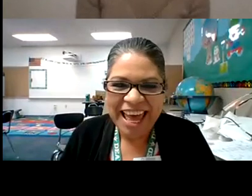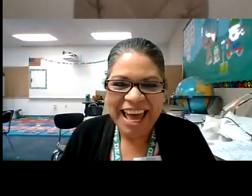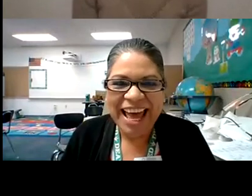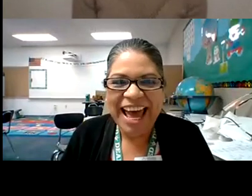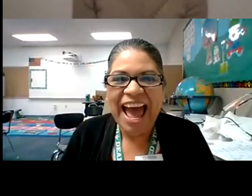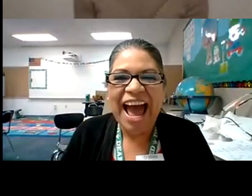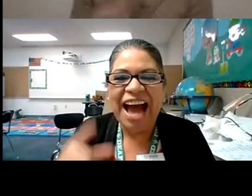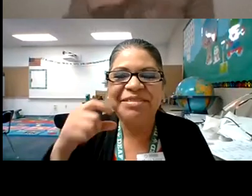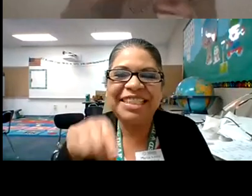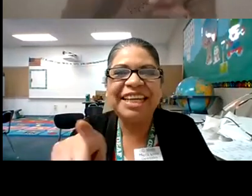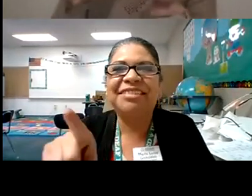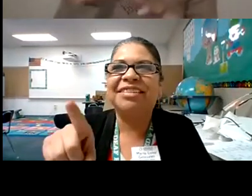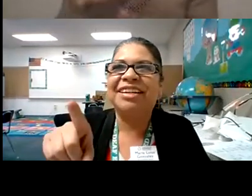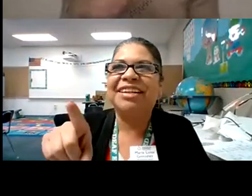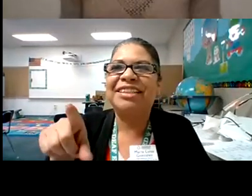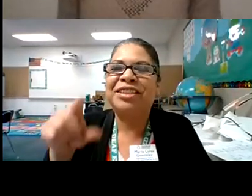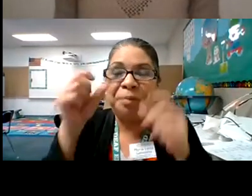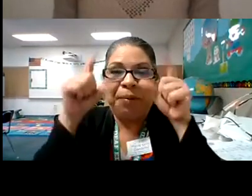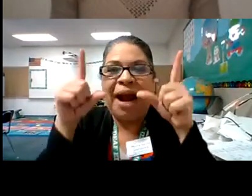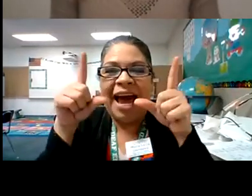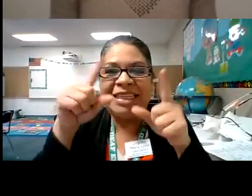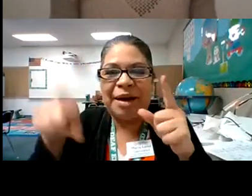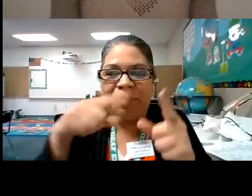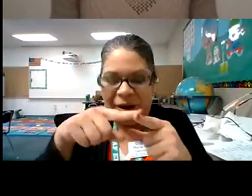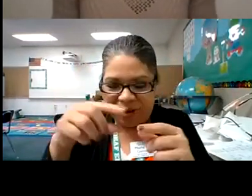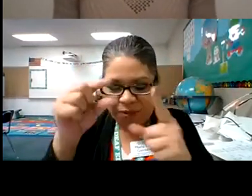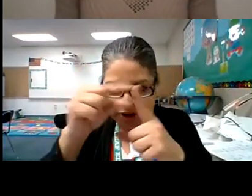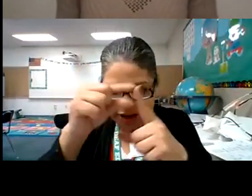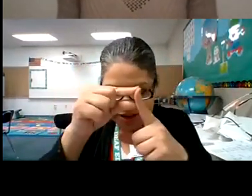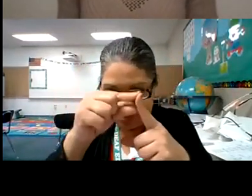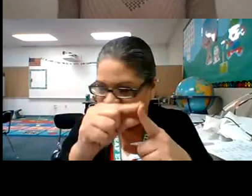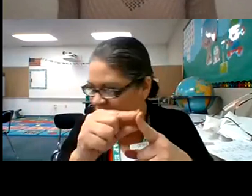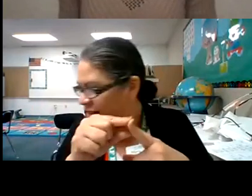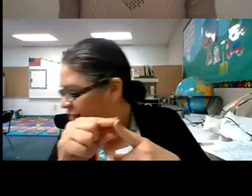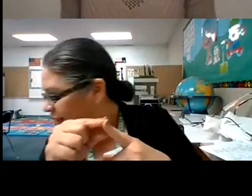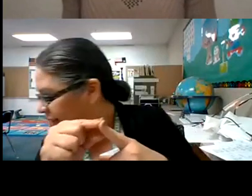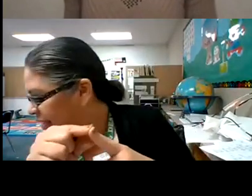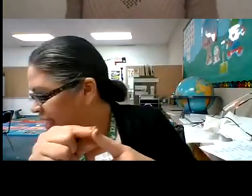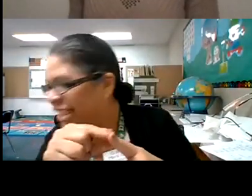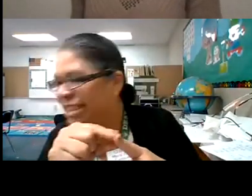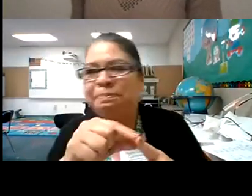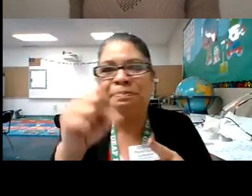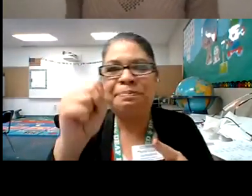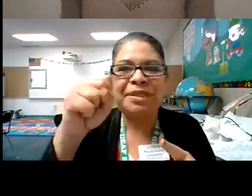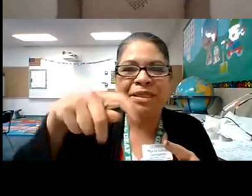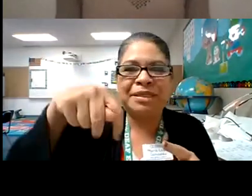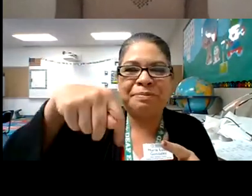I'm Yeah. still surprised about the word